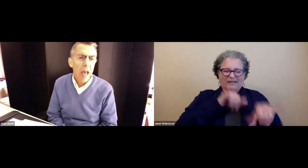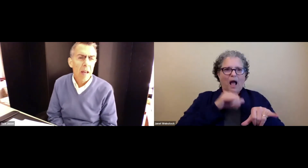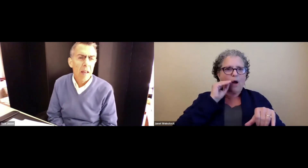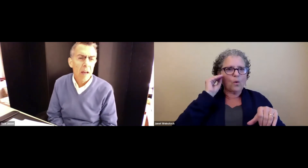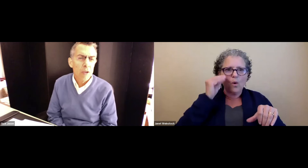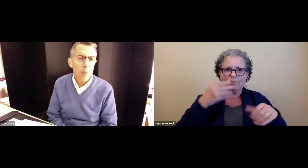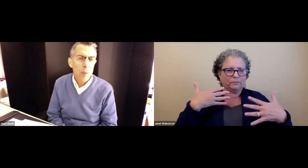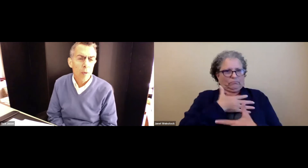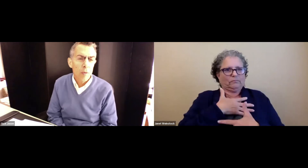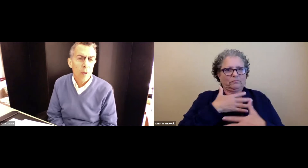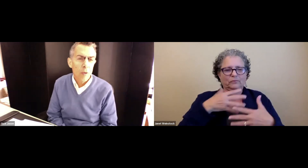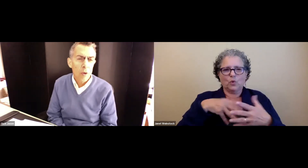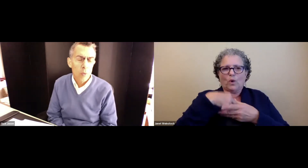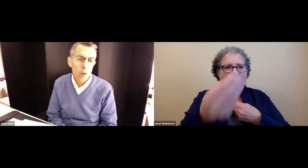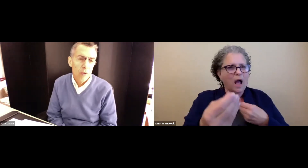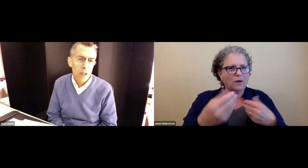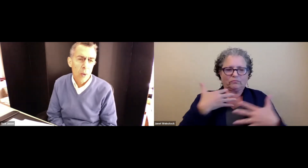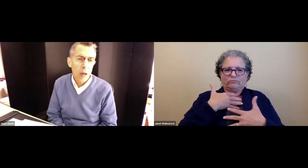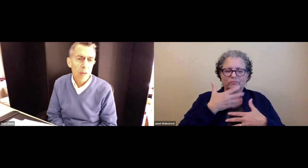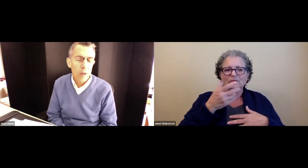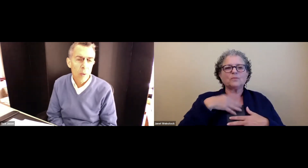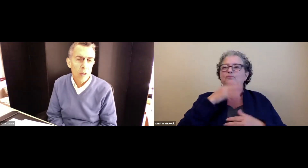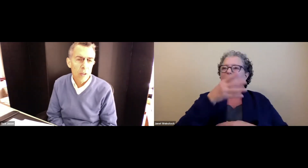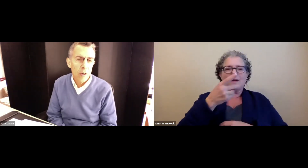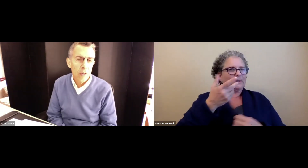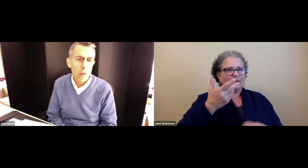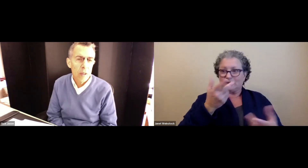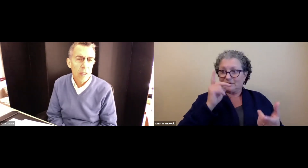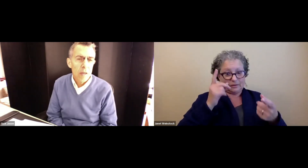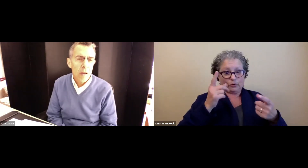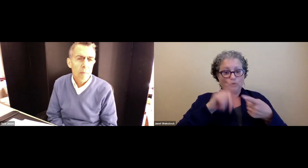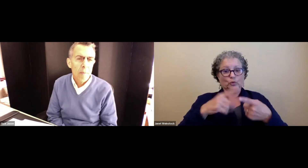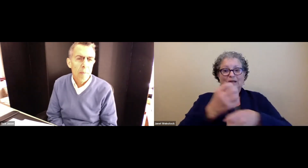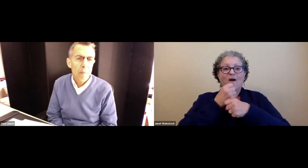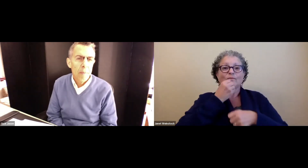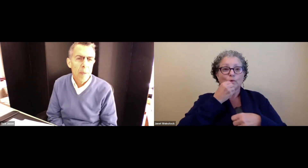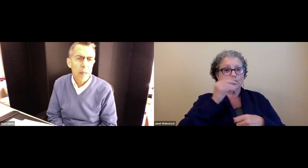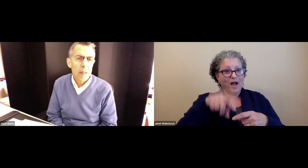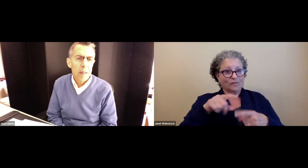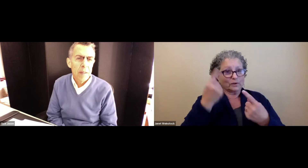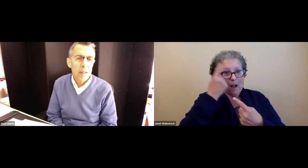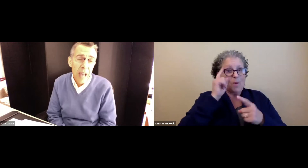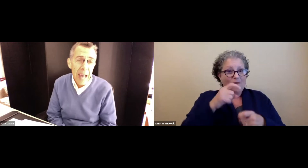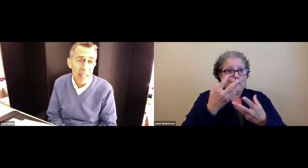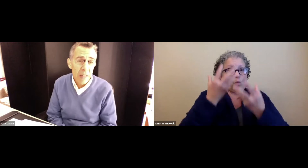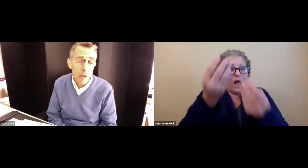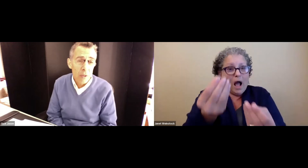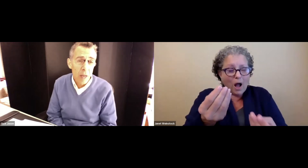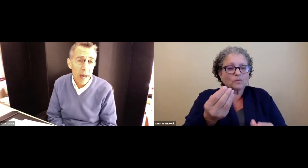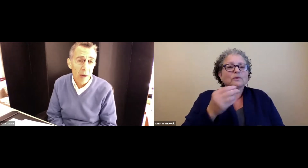lot of Jewish people, of course, were afraid to go out. They wouldn't go out during curfew. but she had to get food somehow. She had